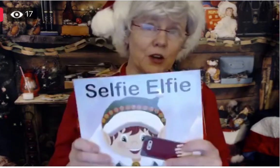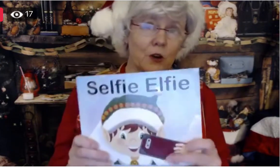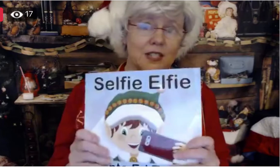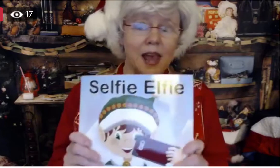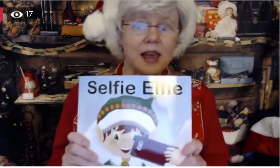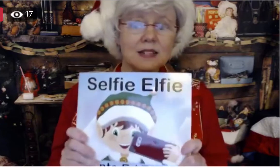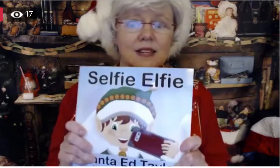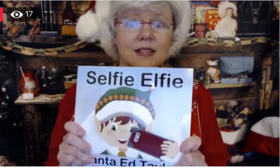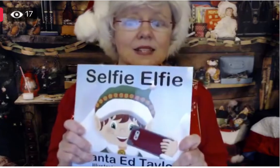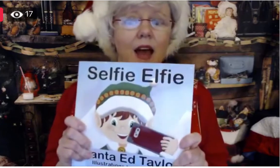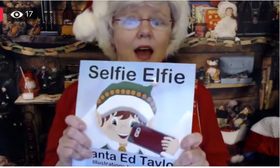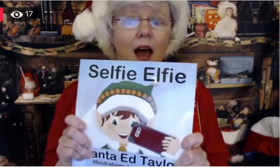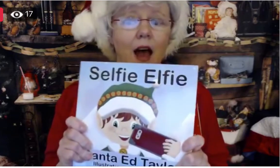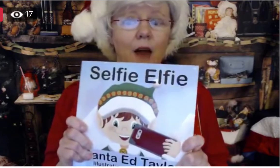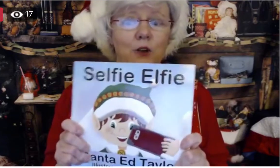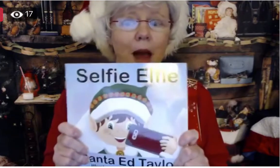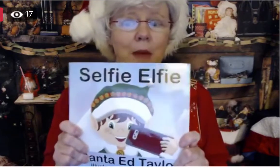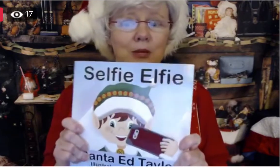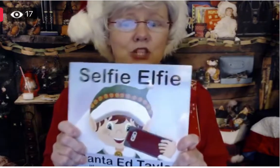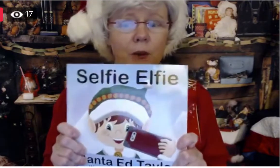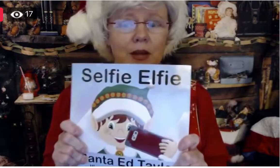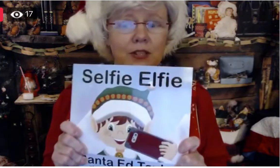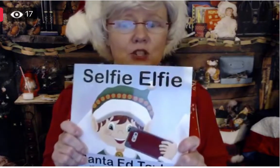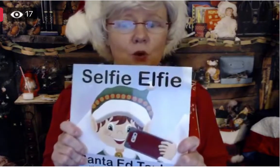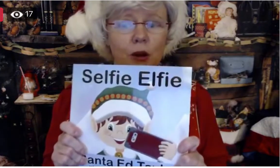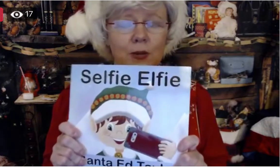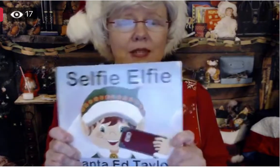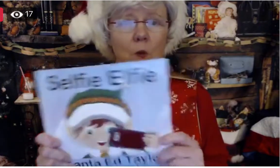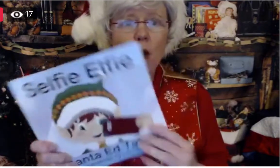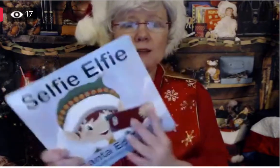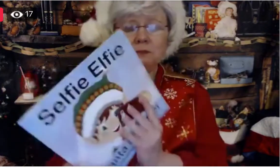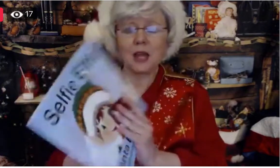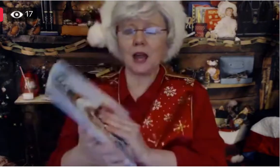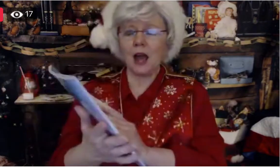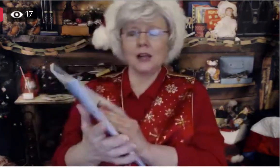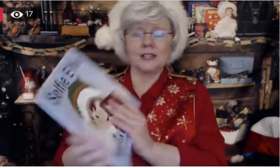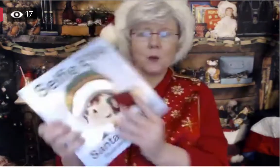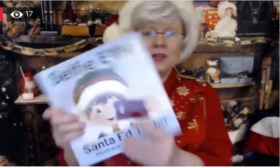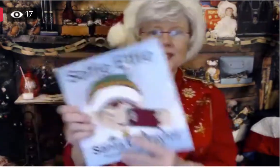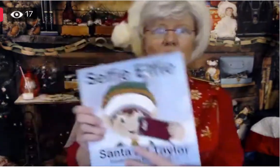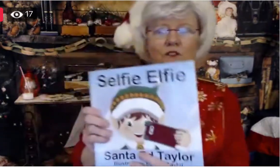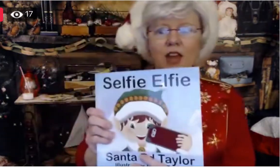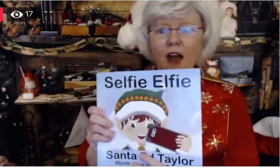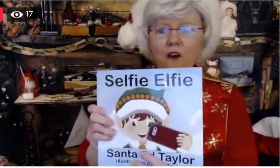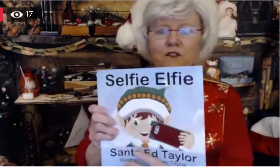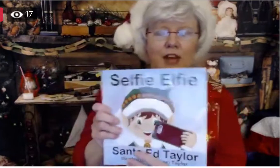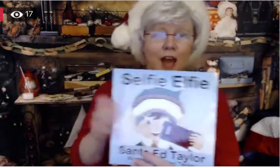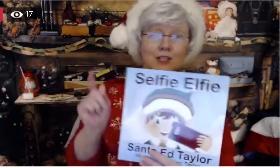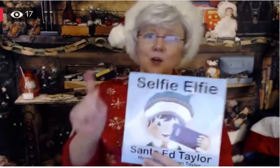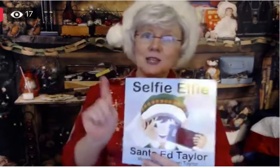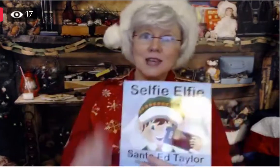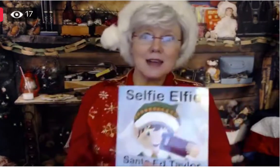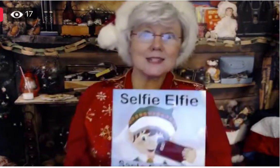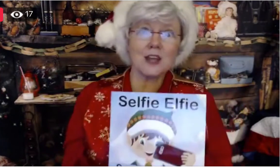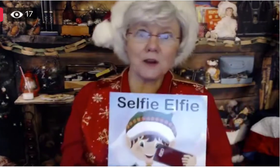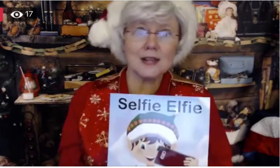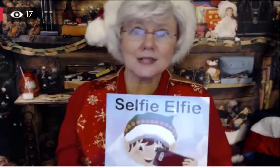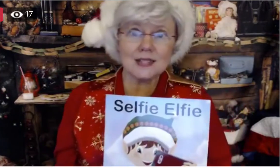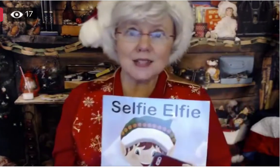are Santas. You might be sharing this story with someone. So the Selfie Elfie. So yes, there is a